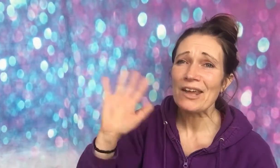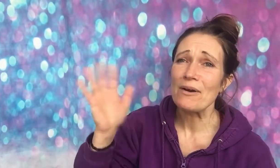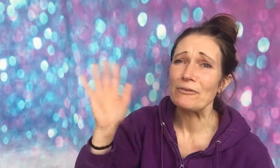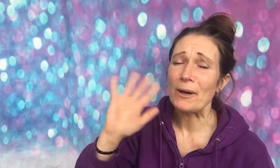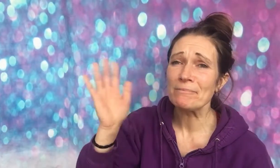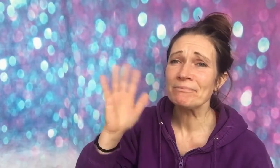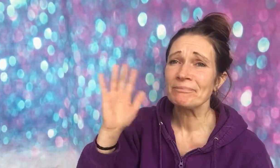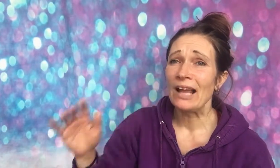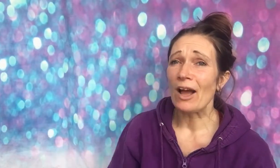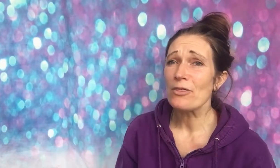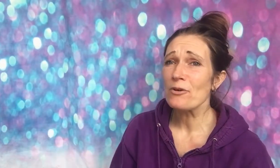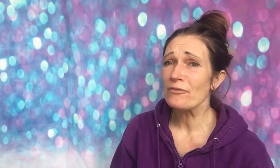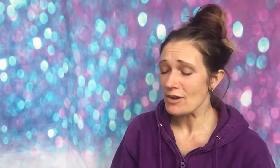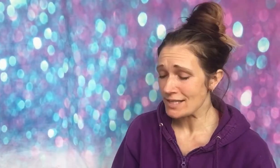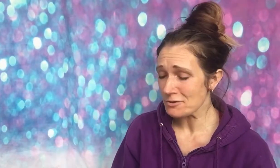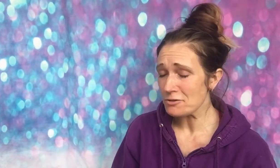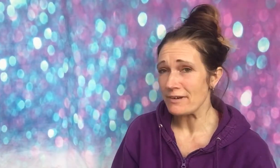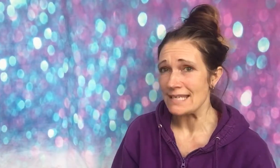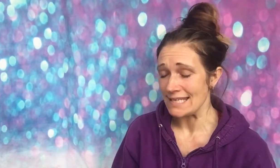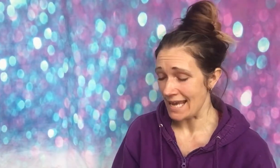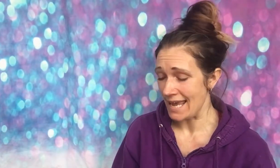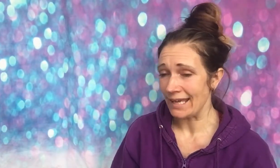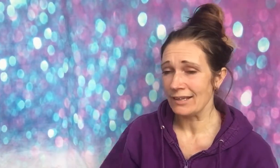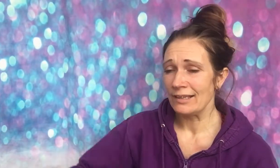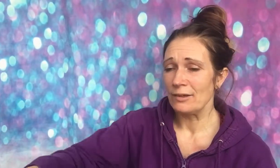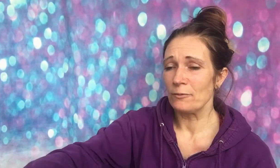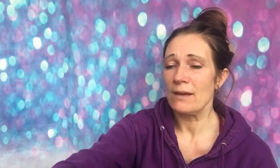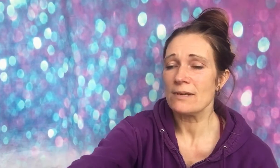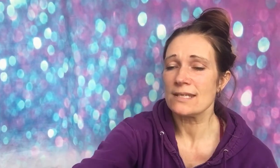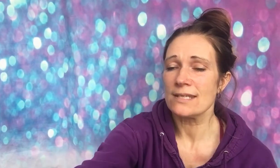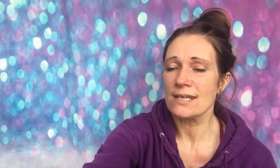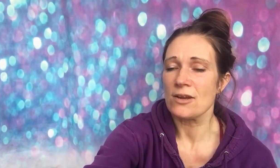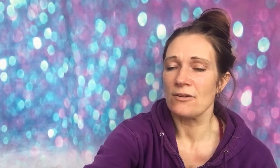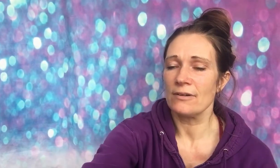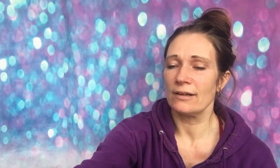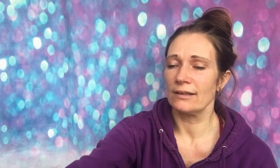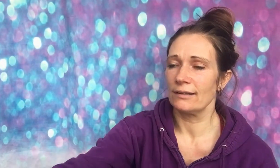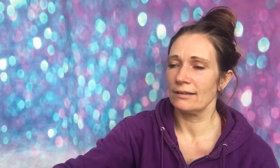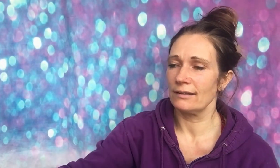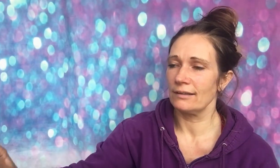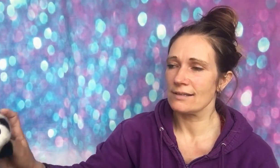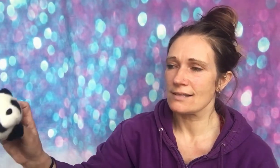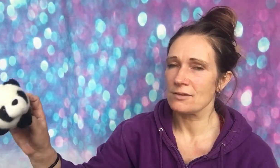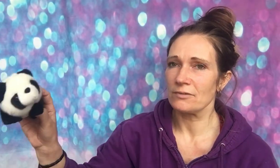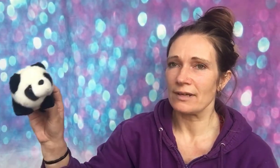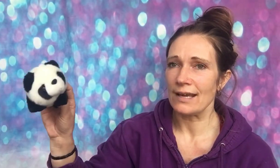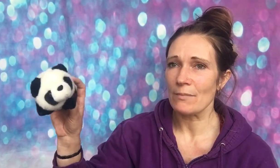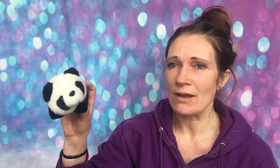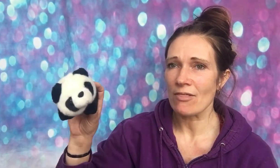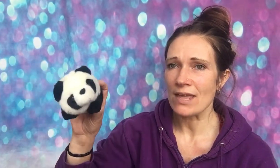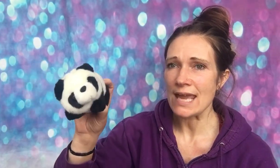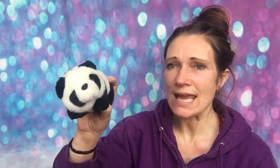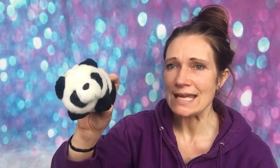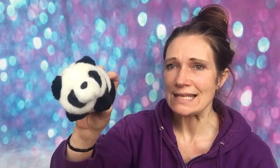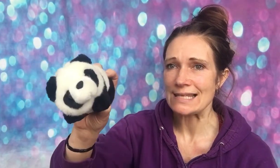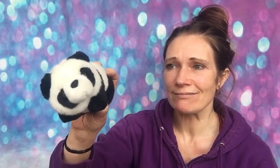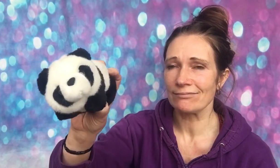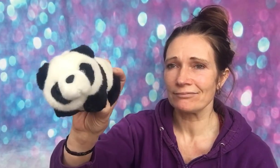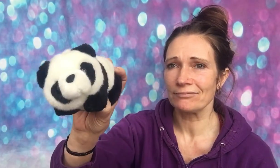Hello everyone. I thought for our story today we would do a story about these. We